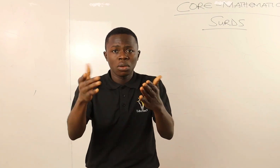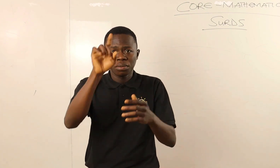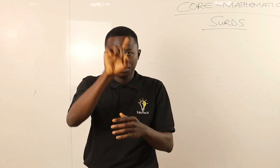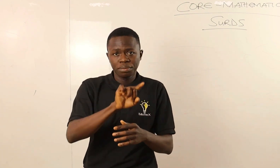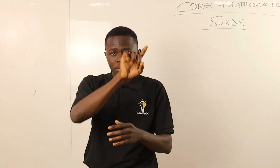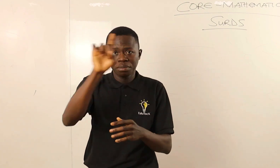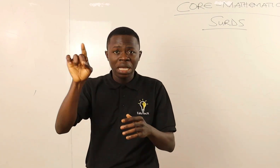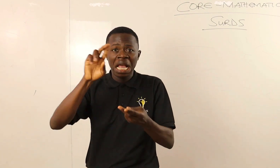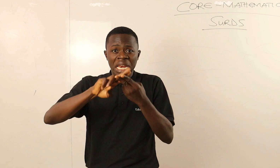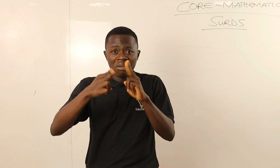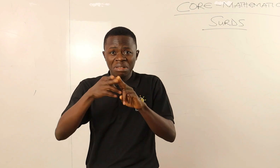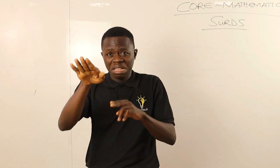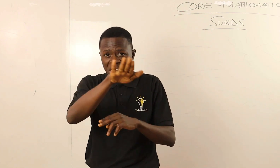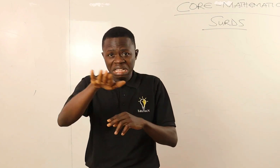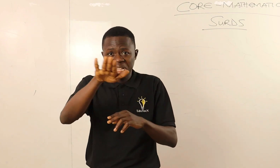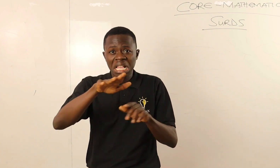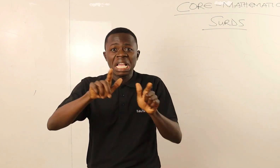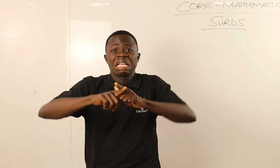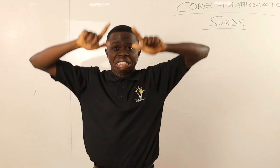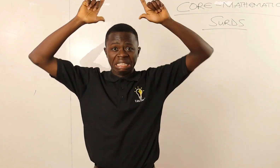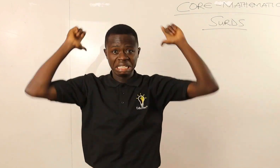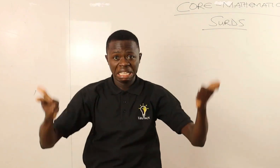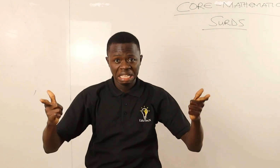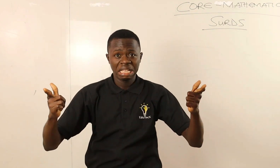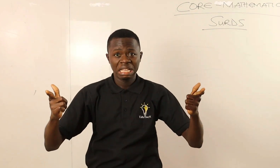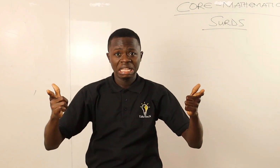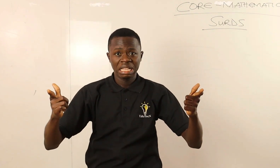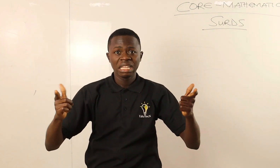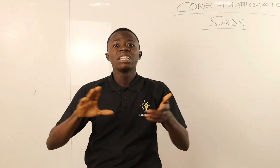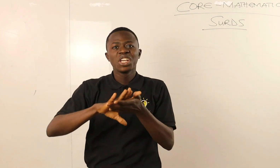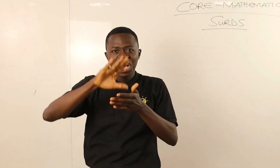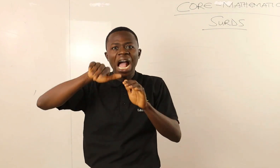how to simplify complex sets.